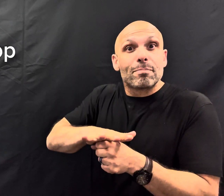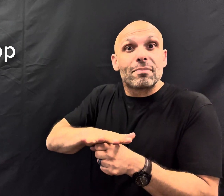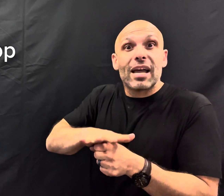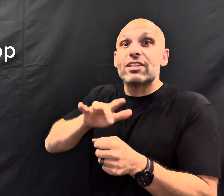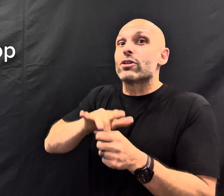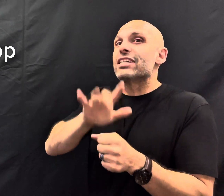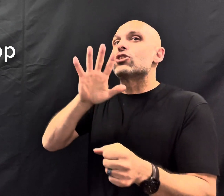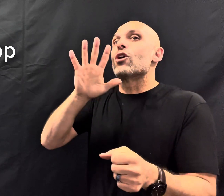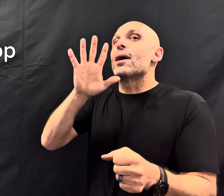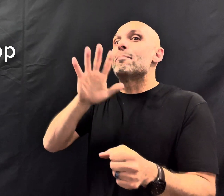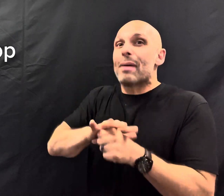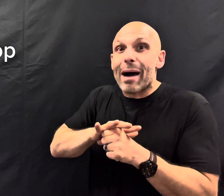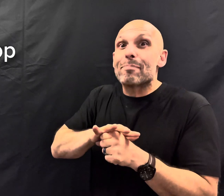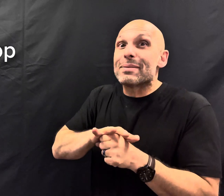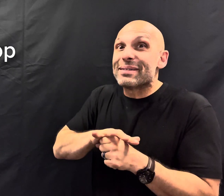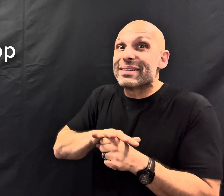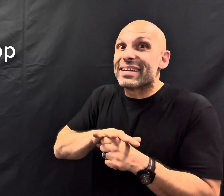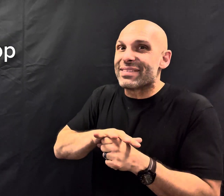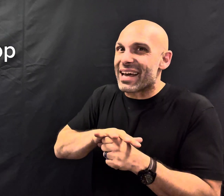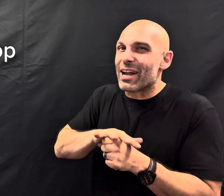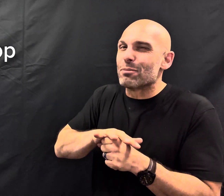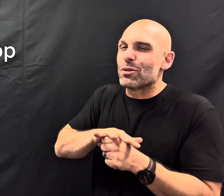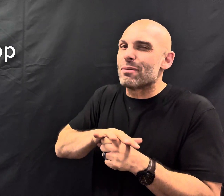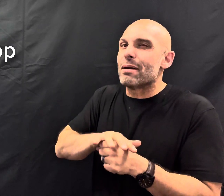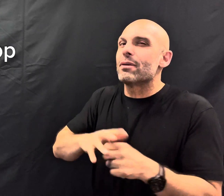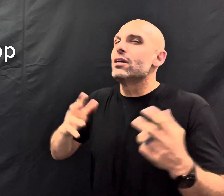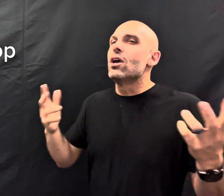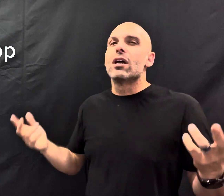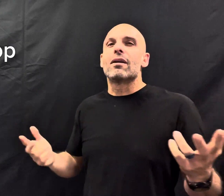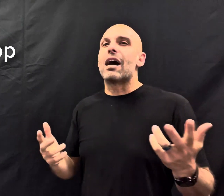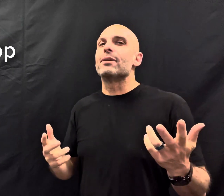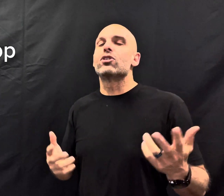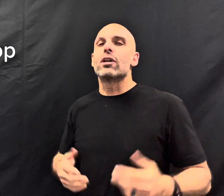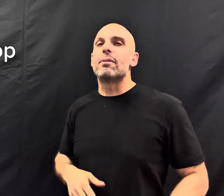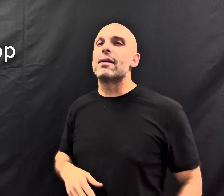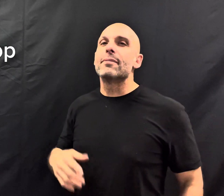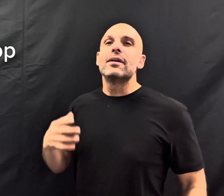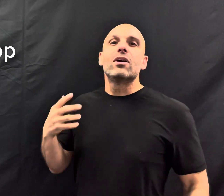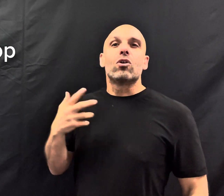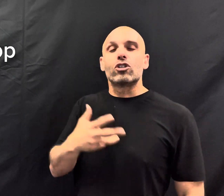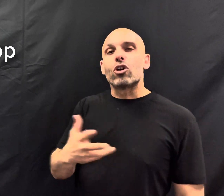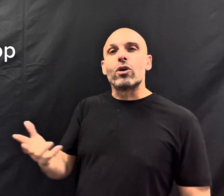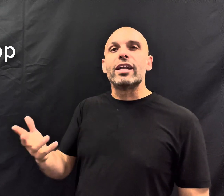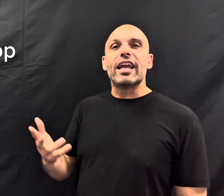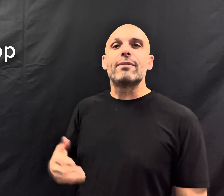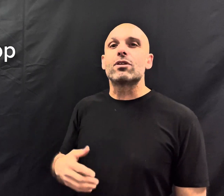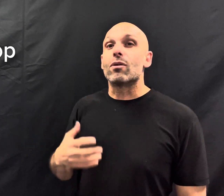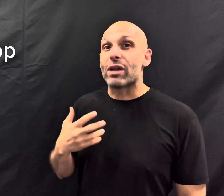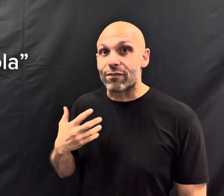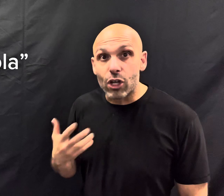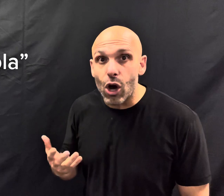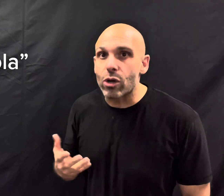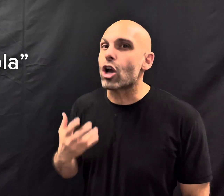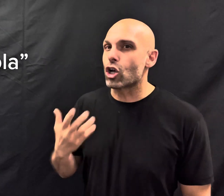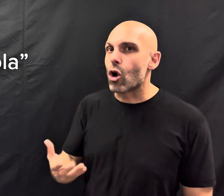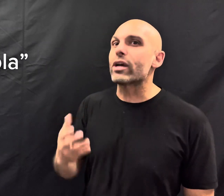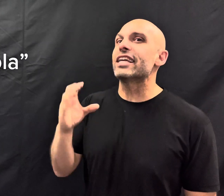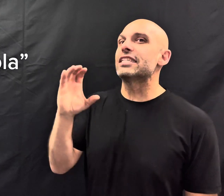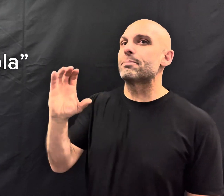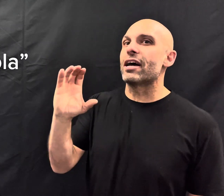Okay, so that's soda pop, if that helps you remember. Common soda pop or soda names, we have Coke. Coke is